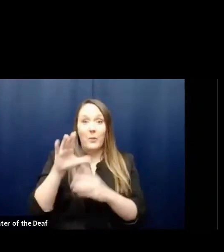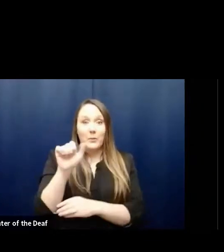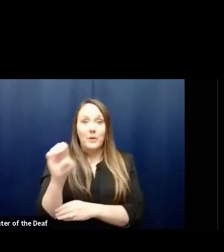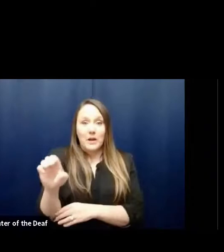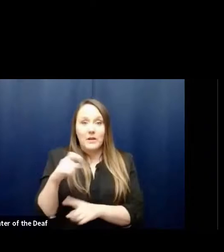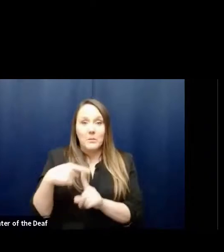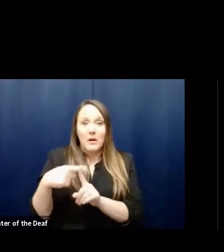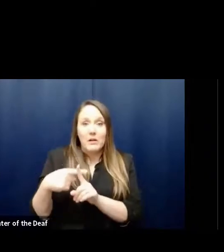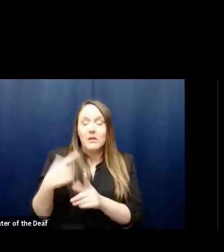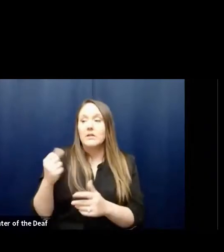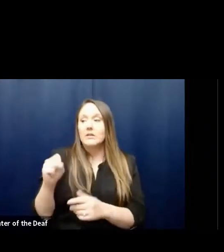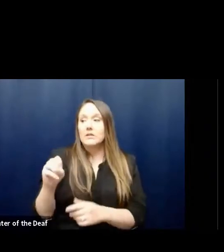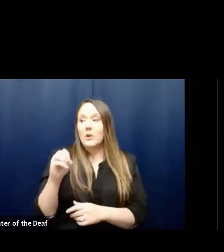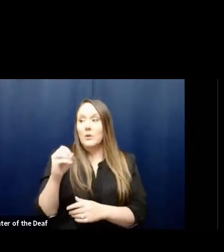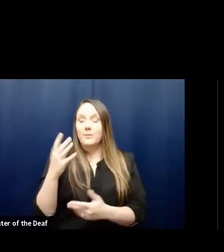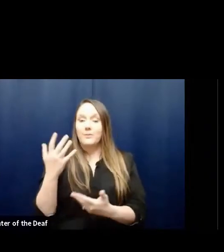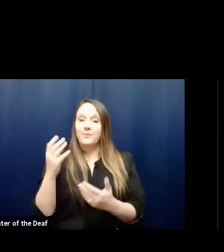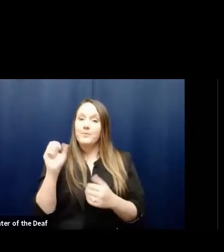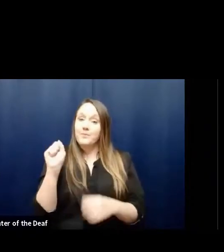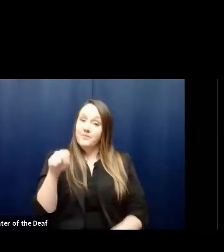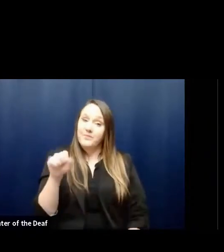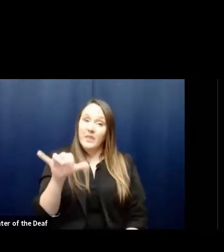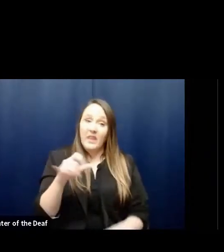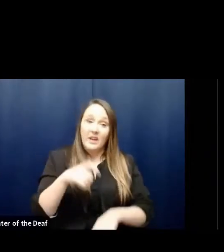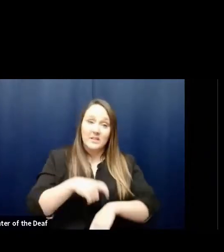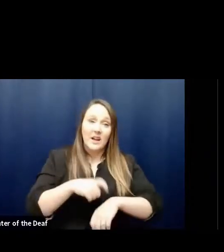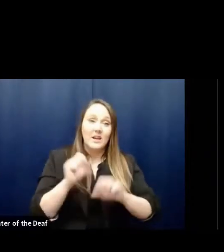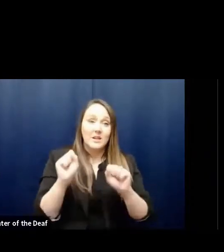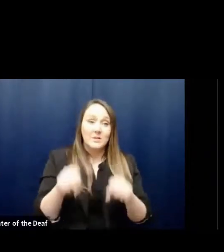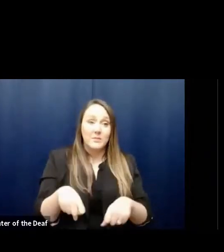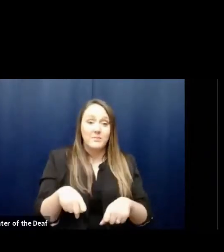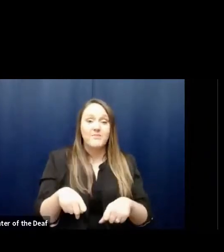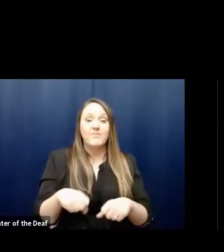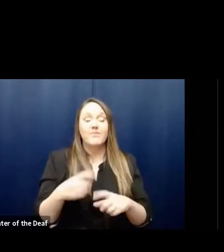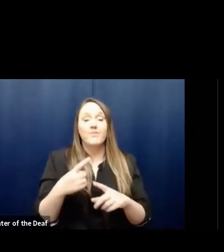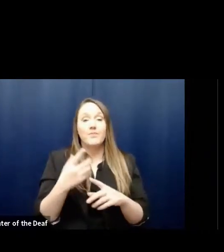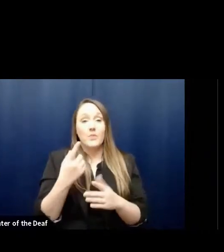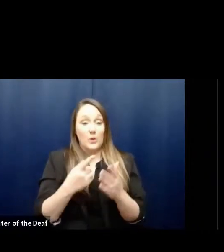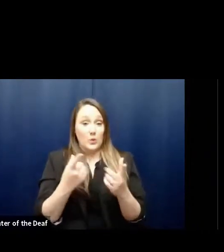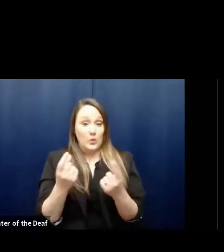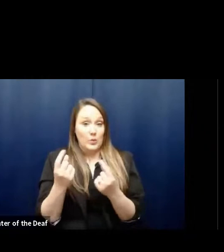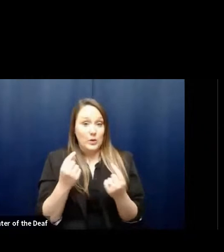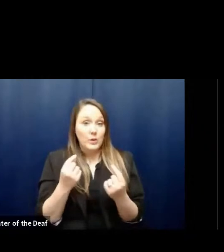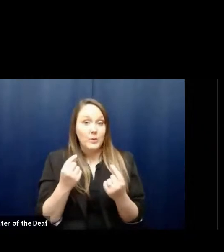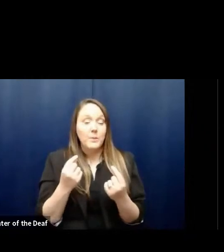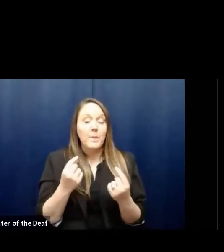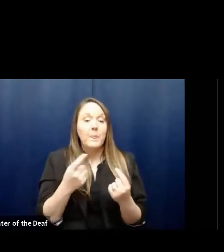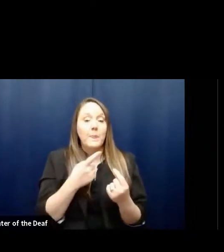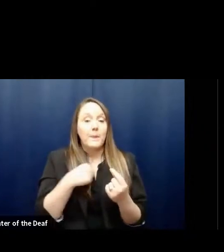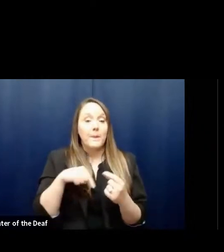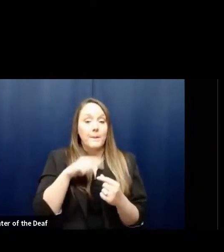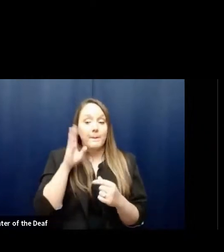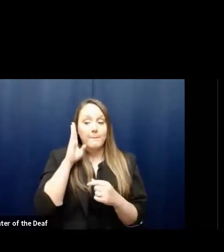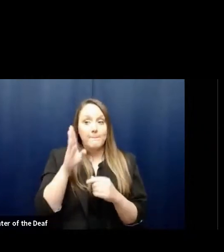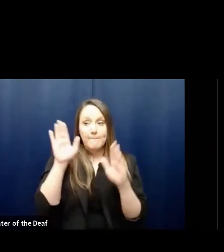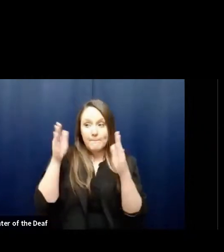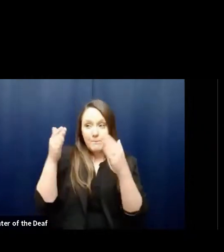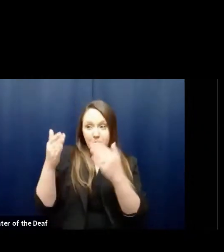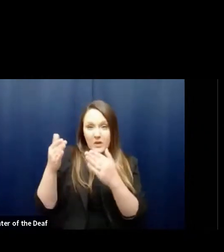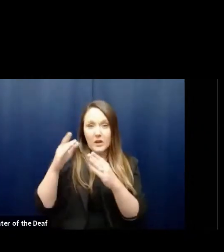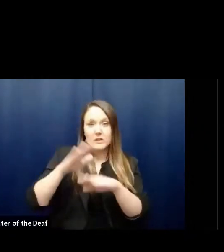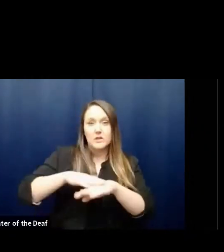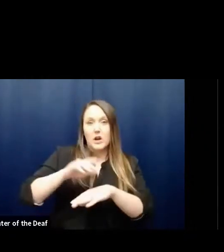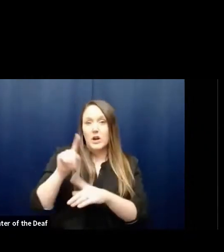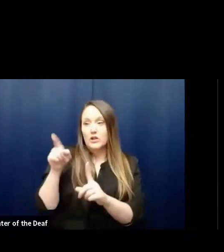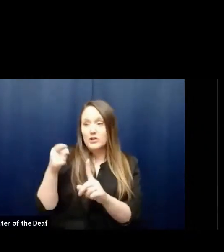So there is a time, and what we'll do is, I think we'll do targeted and strategic changes to